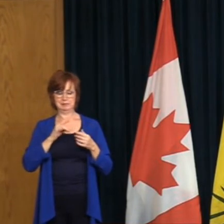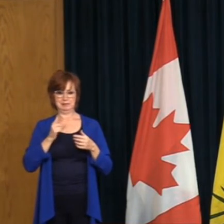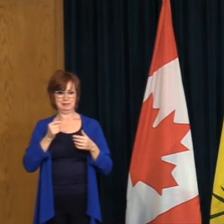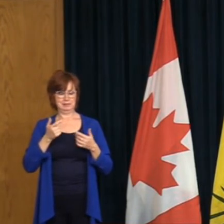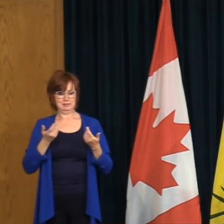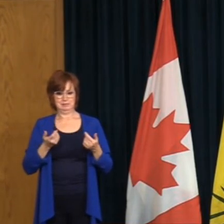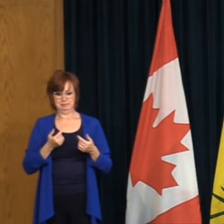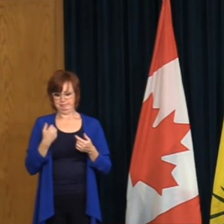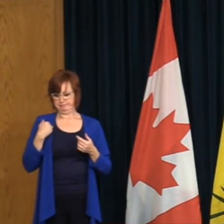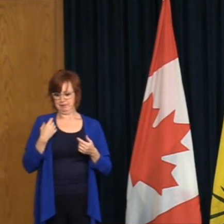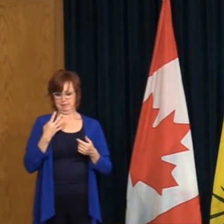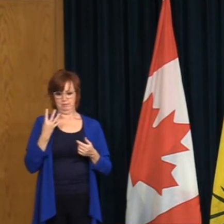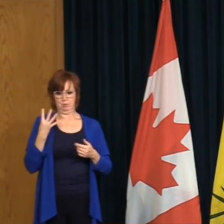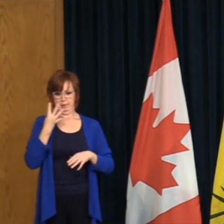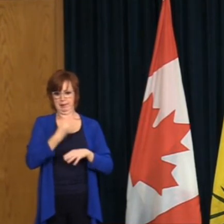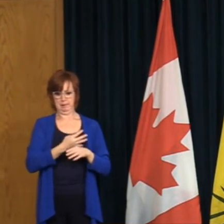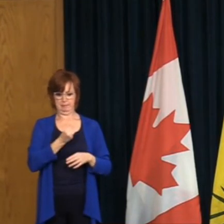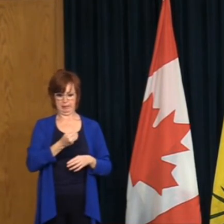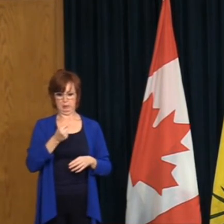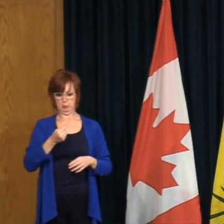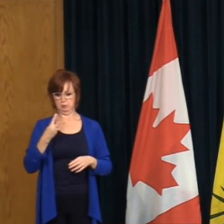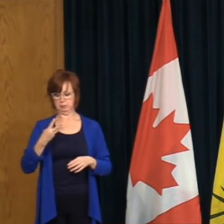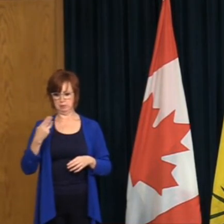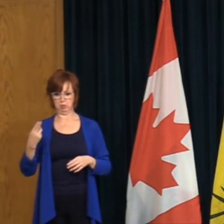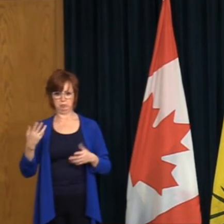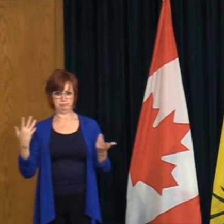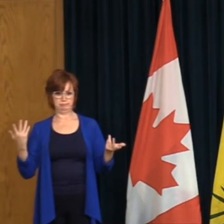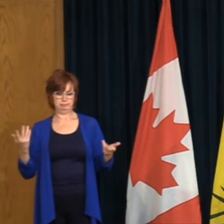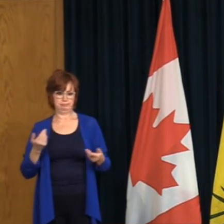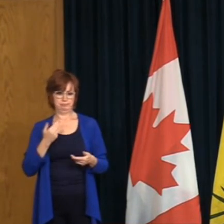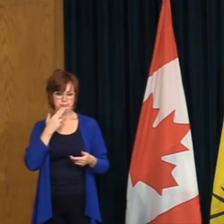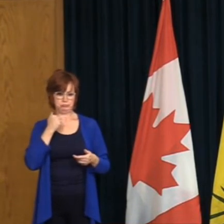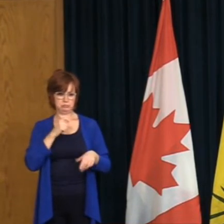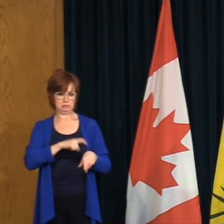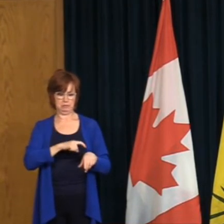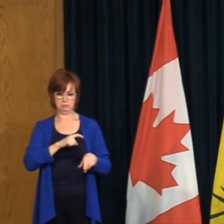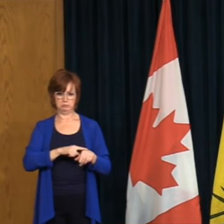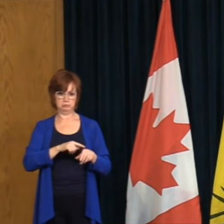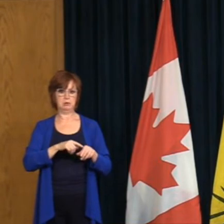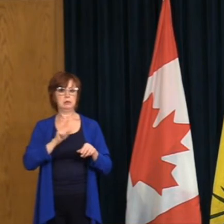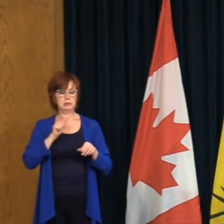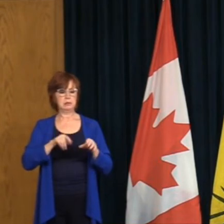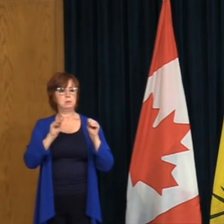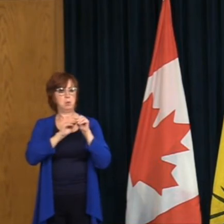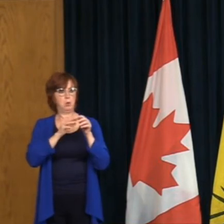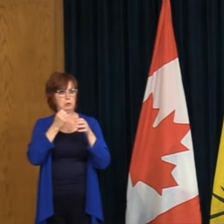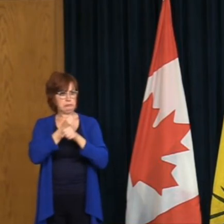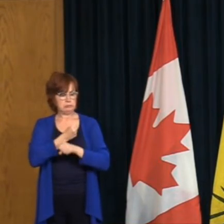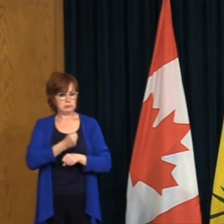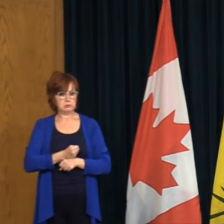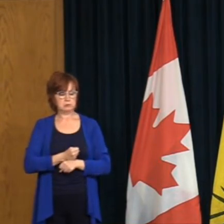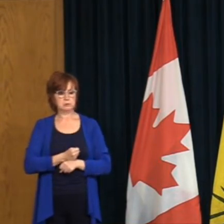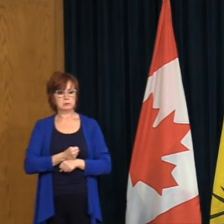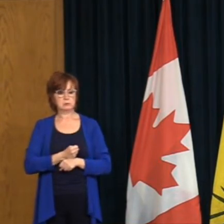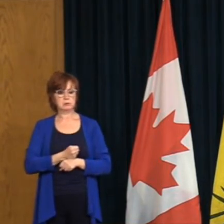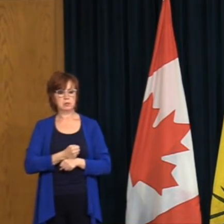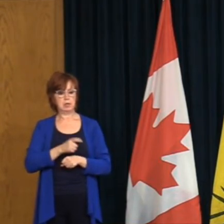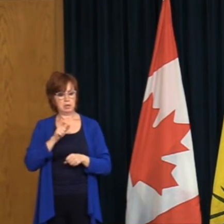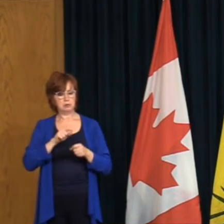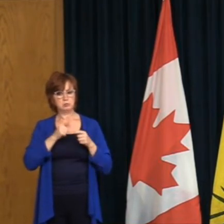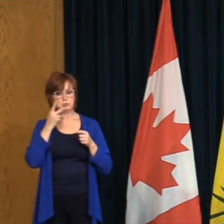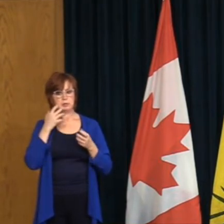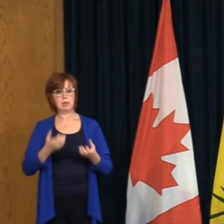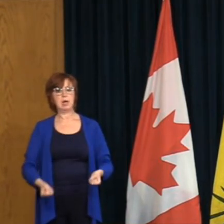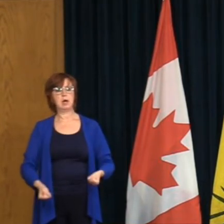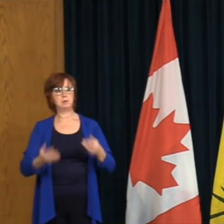in the foray with respect to the new criteria. We'll continue to watch it and then analyze what we're seeing, particularly with respect to the test positivity rate,